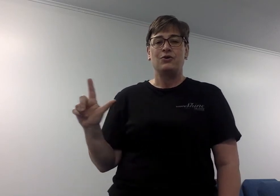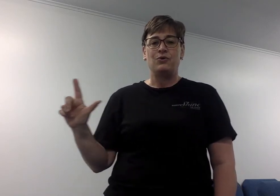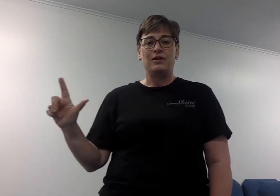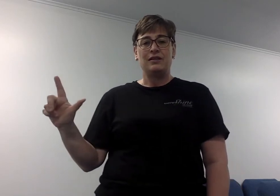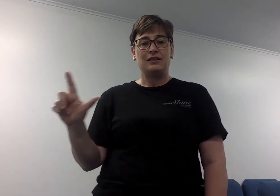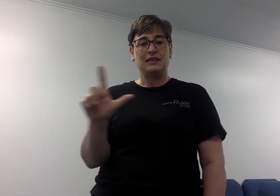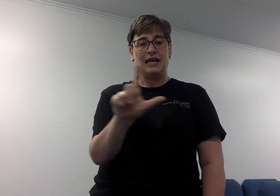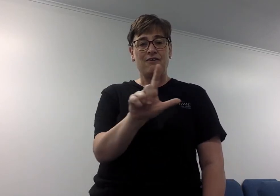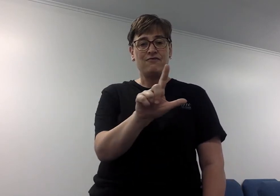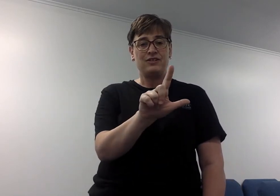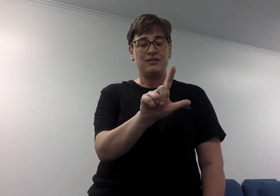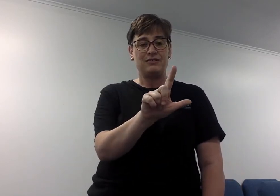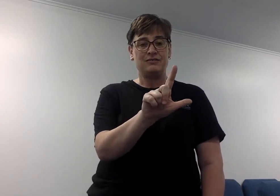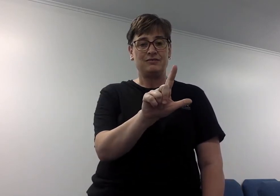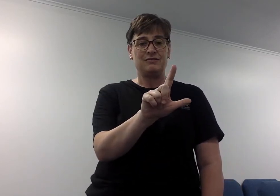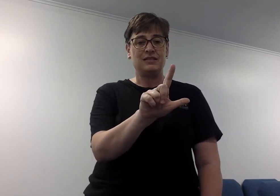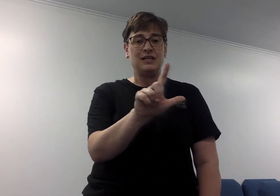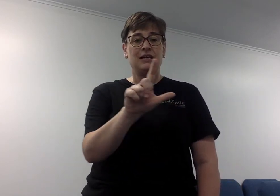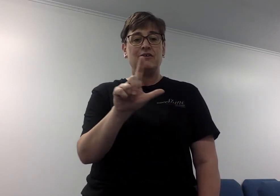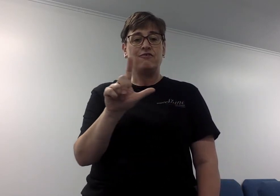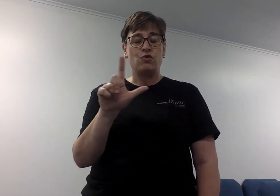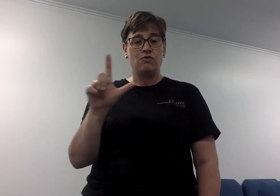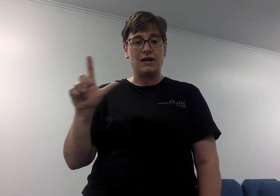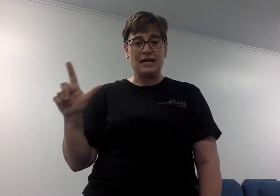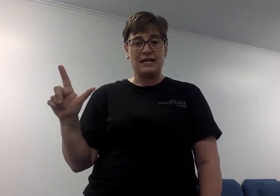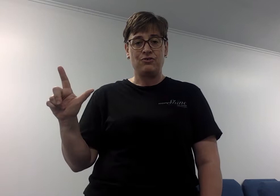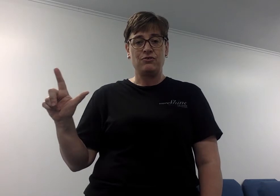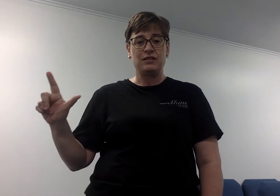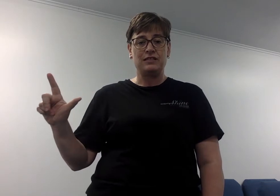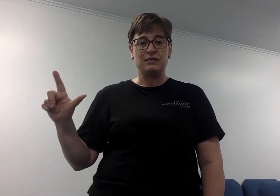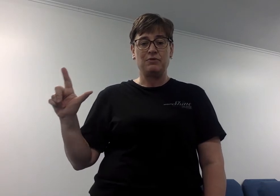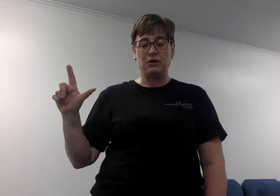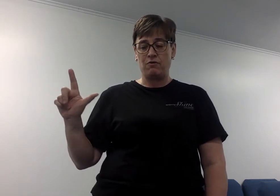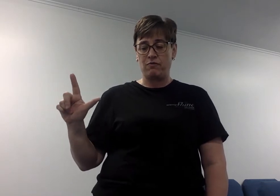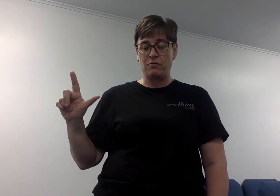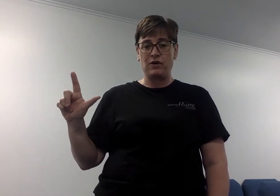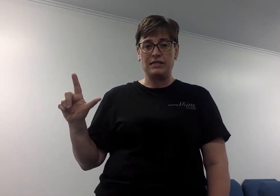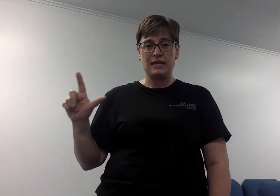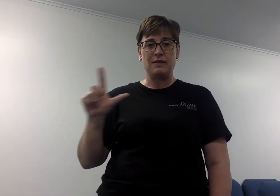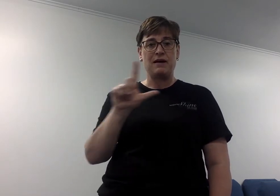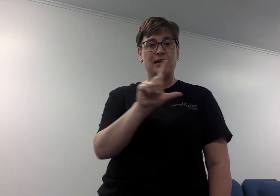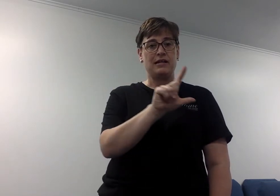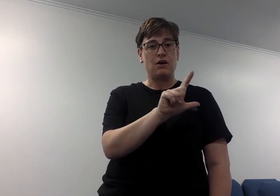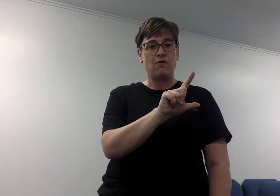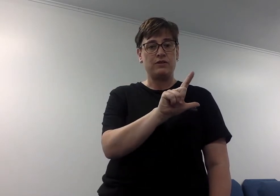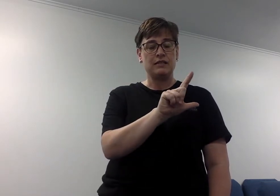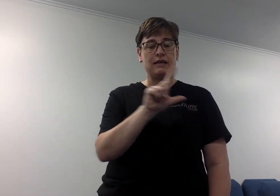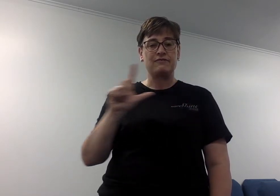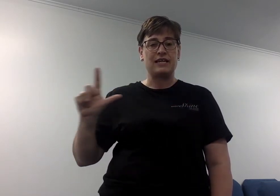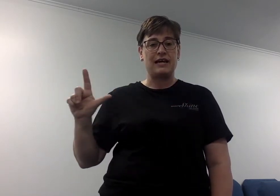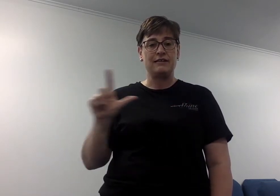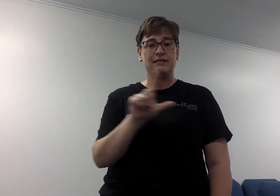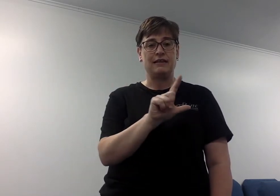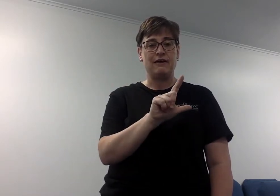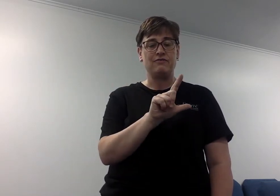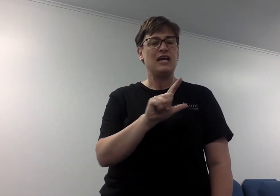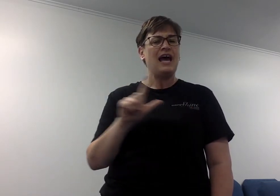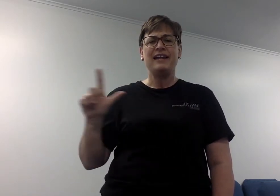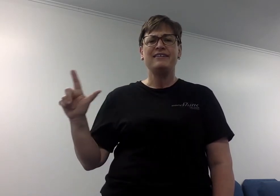So left for a right-hander is simply going from the right side of the body over to the left side, left. And it doesn't